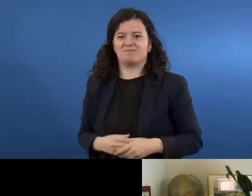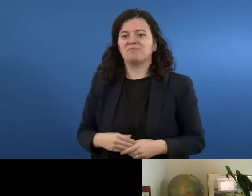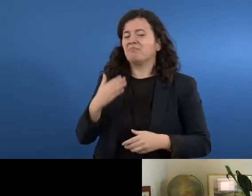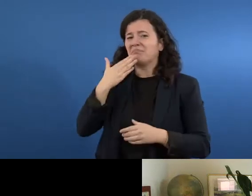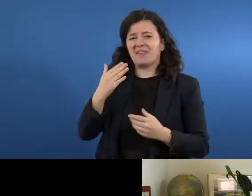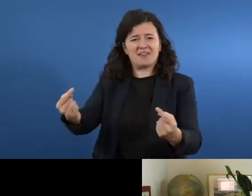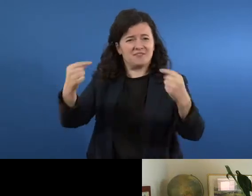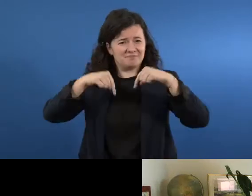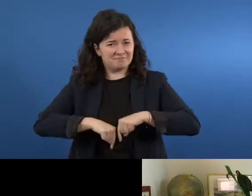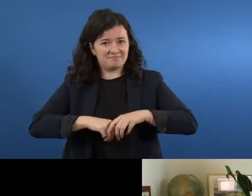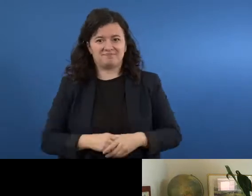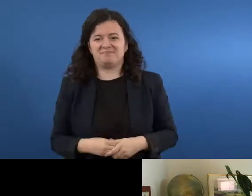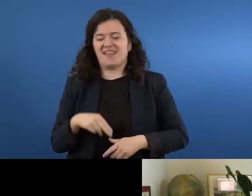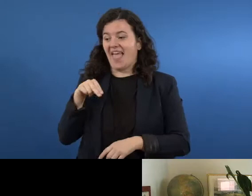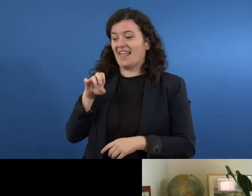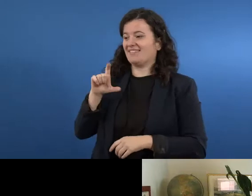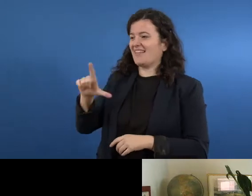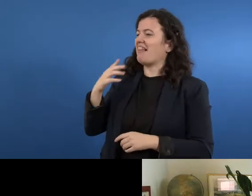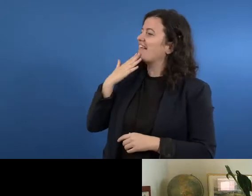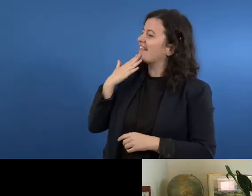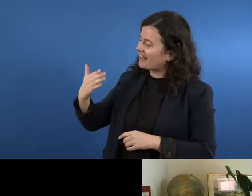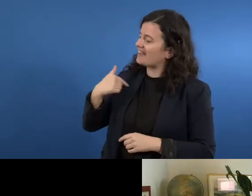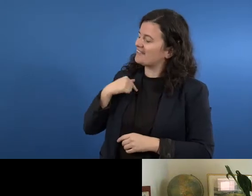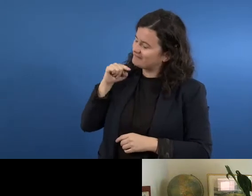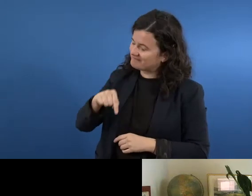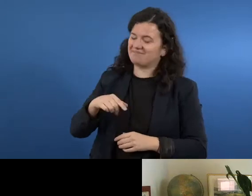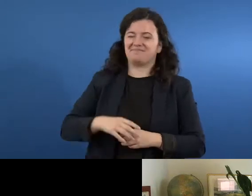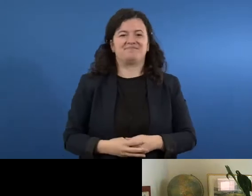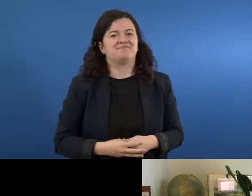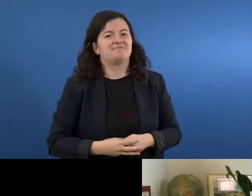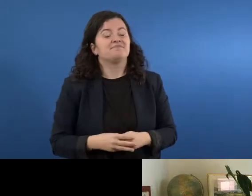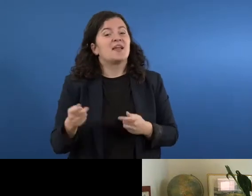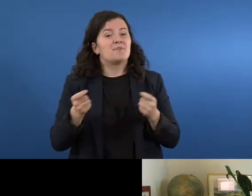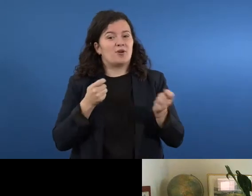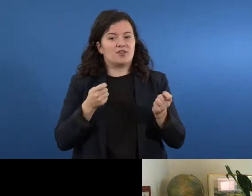pleasure. Thanks. So also we have with us